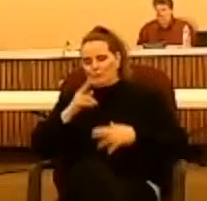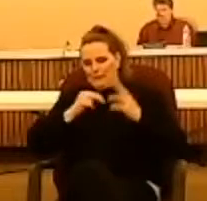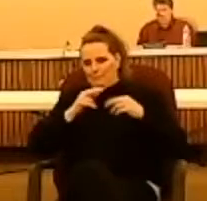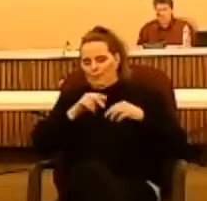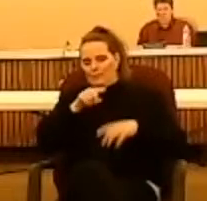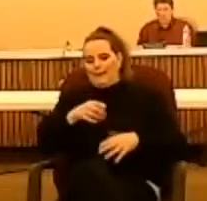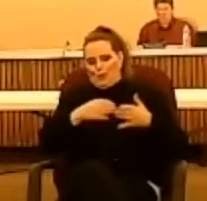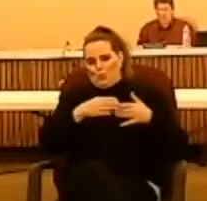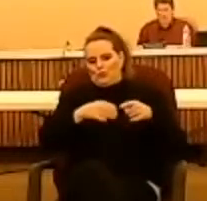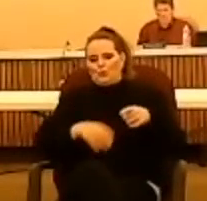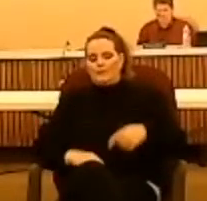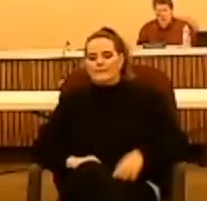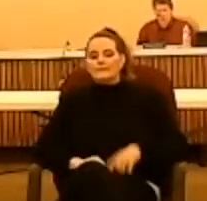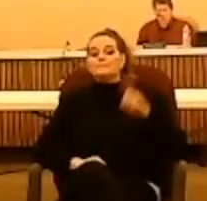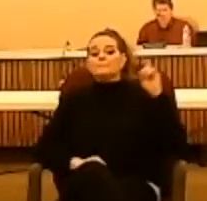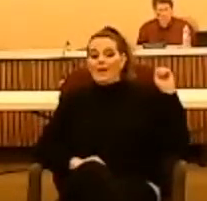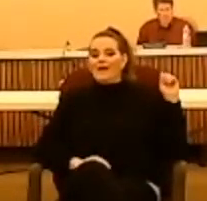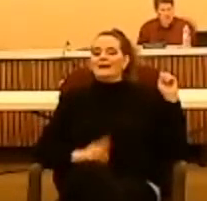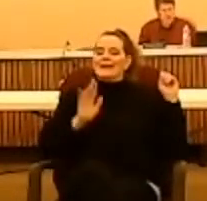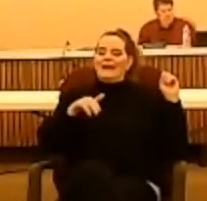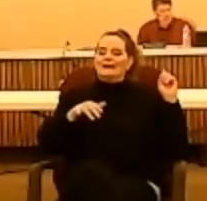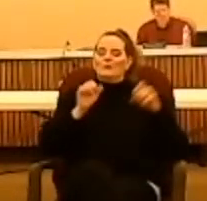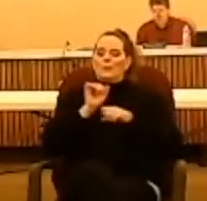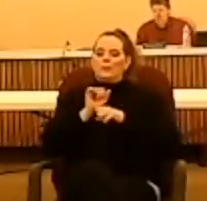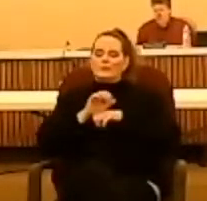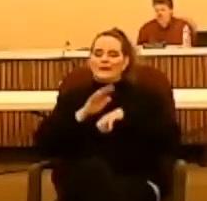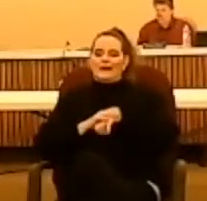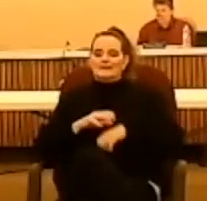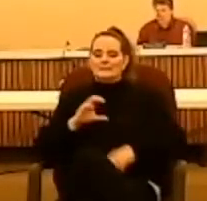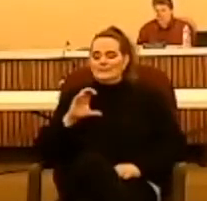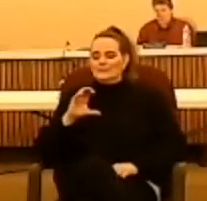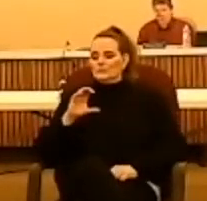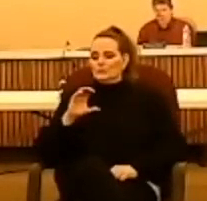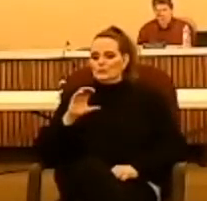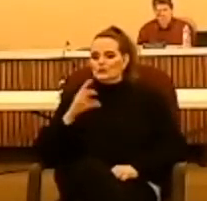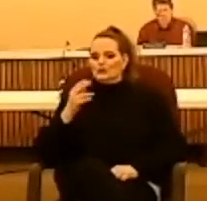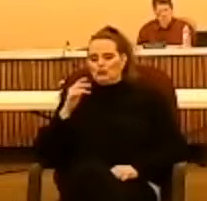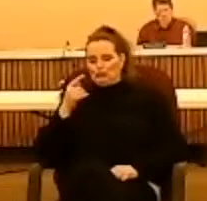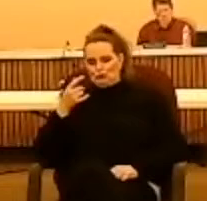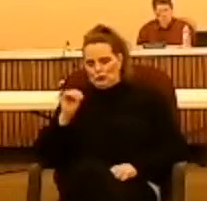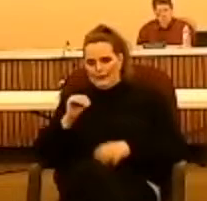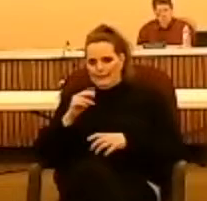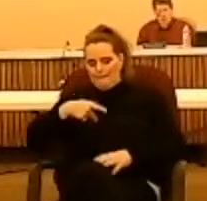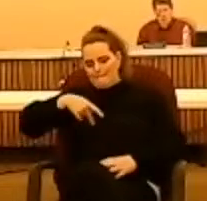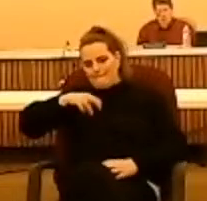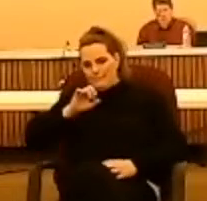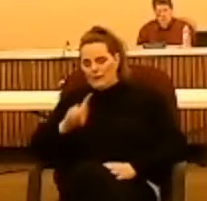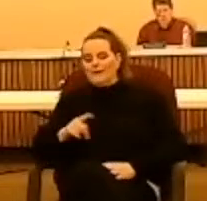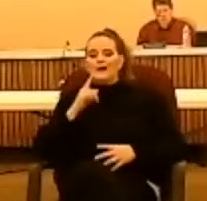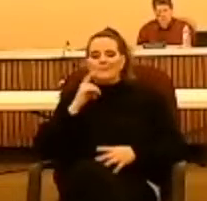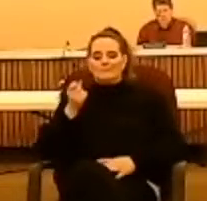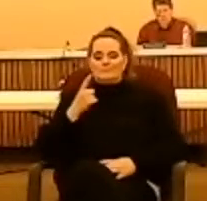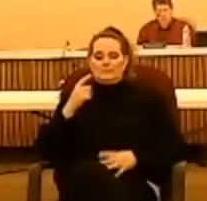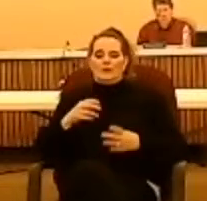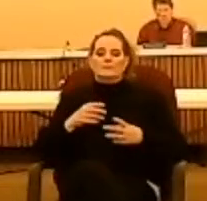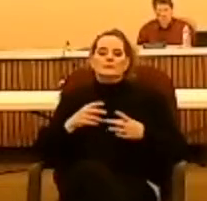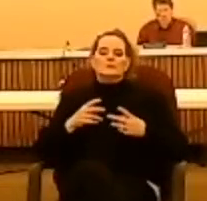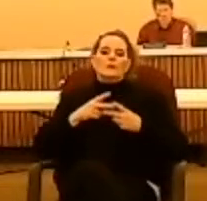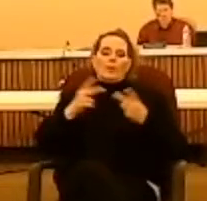the Chapman Park is what it's tentatively called. It's the location,